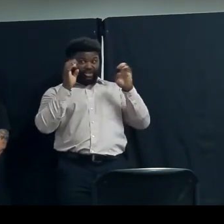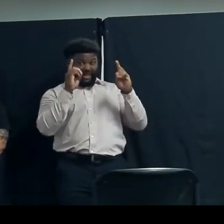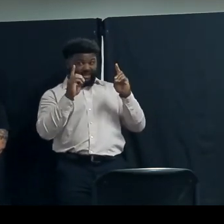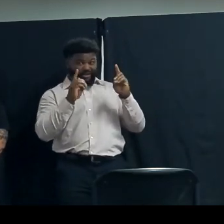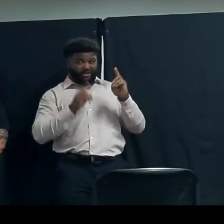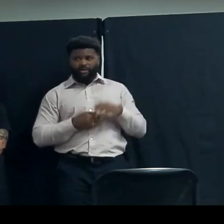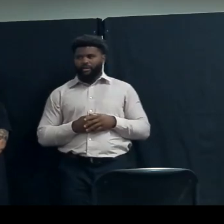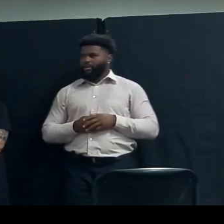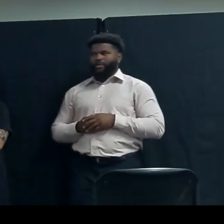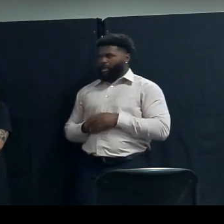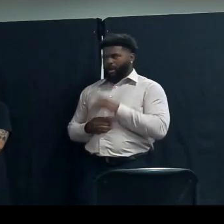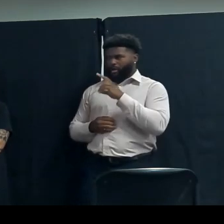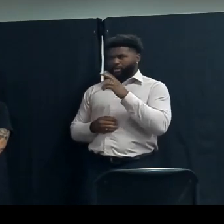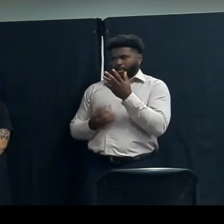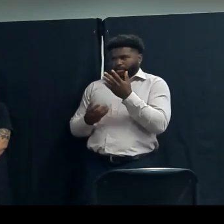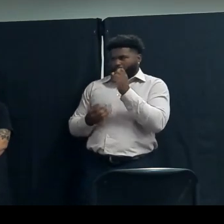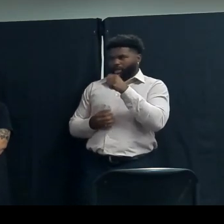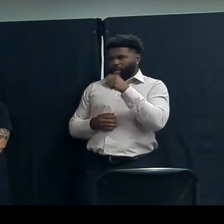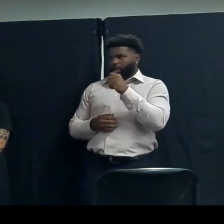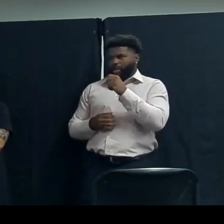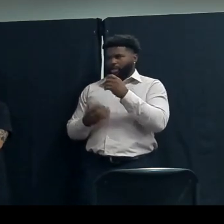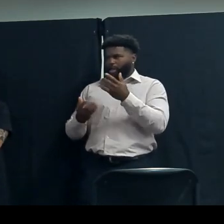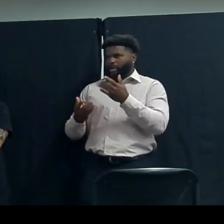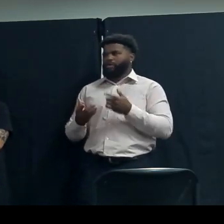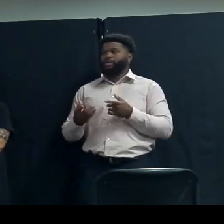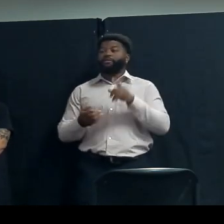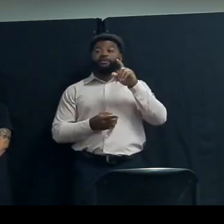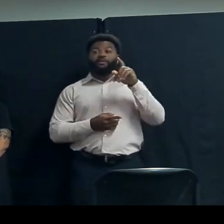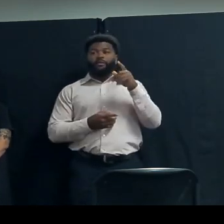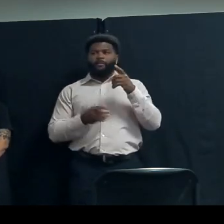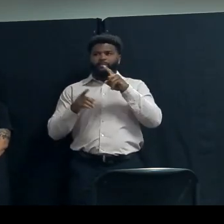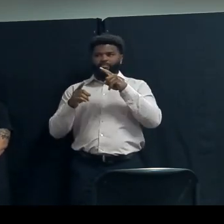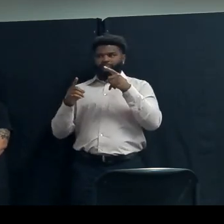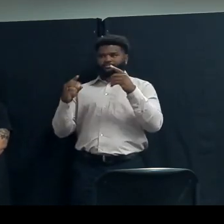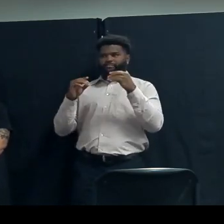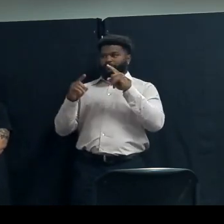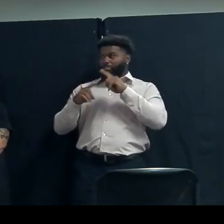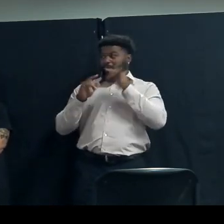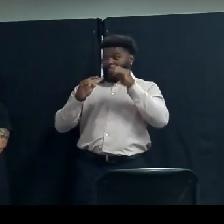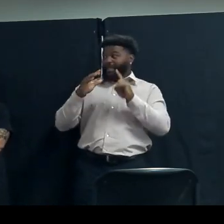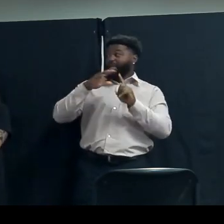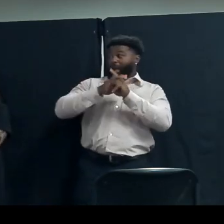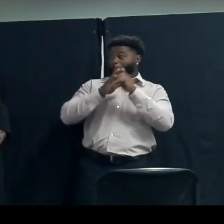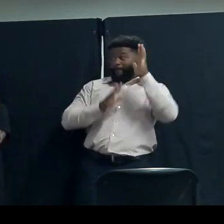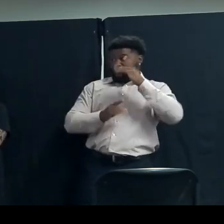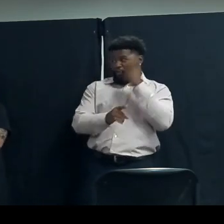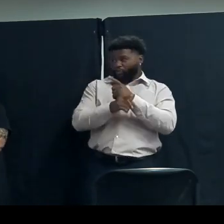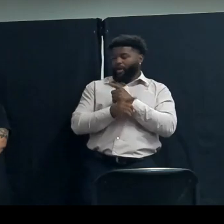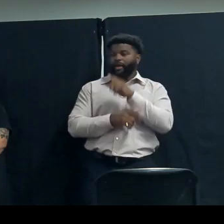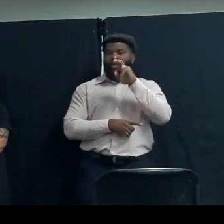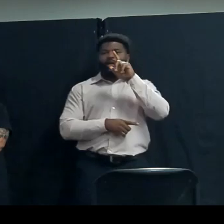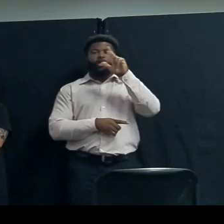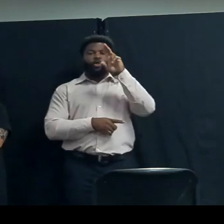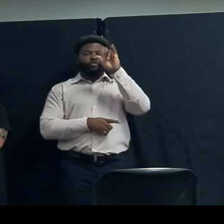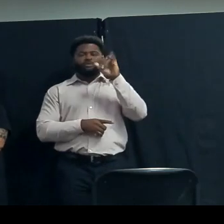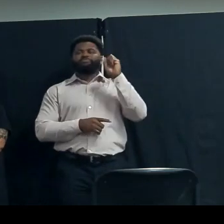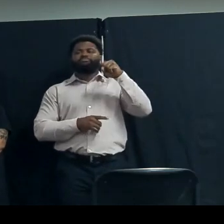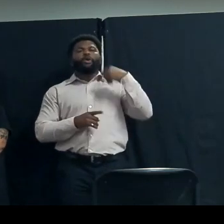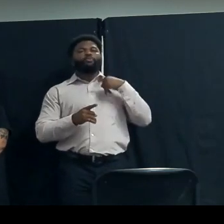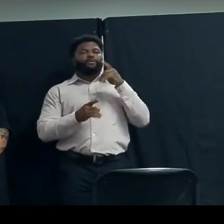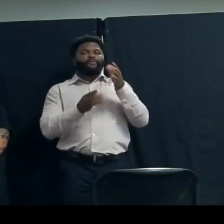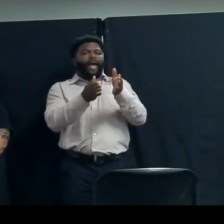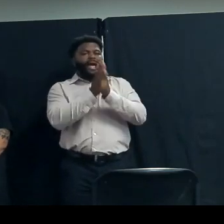Yeah. Yeah. The general, general Yeah, and education we- population. And But hasn't that come up before? yes, and we've asked, I mean, in the